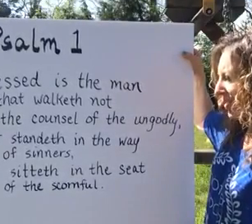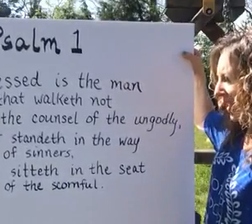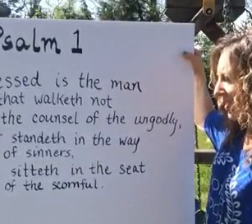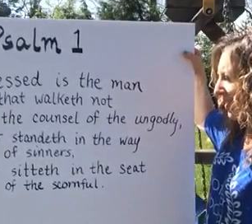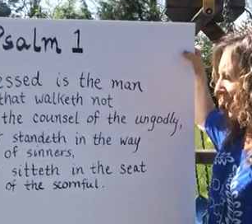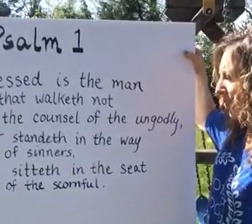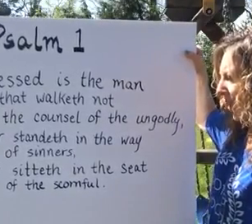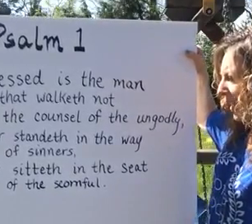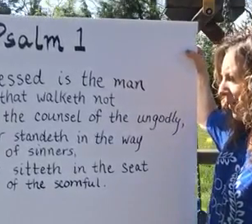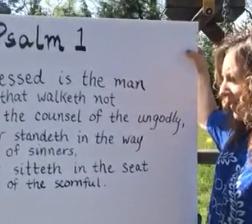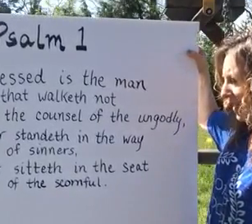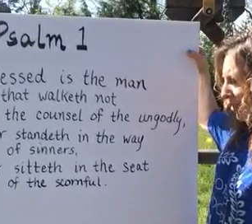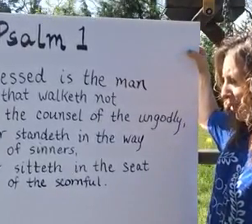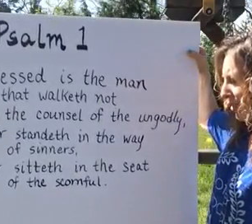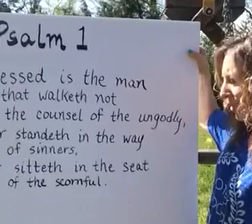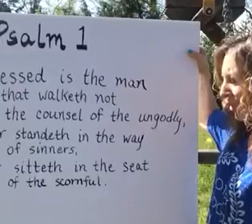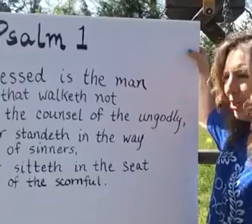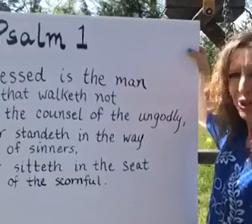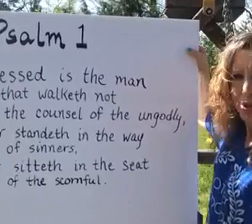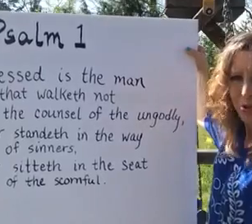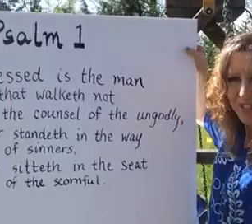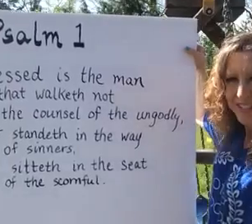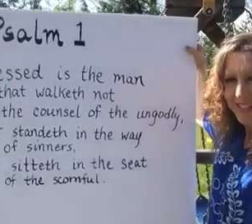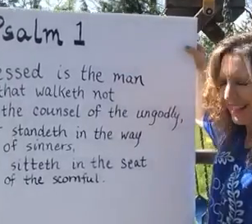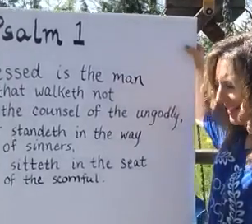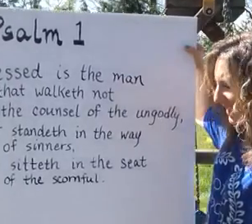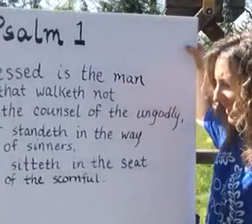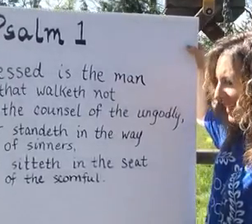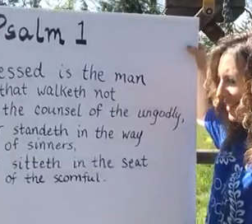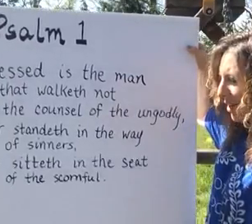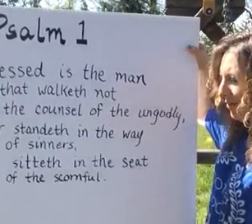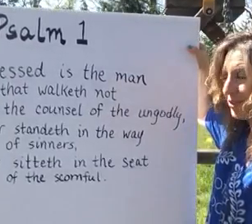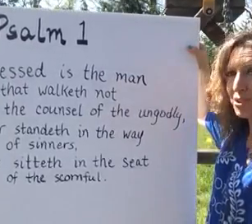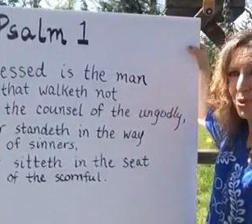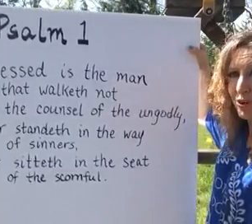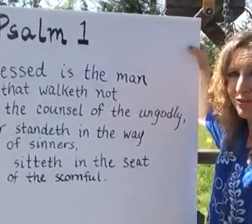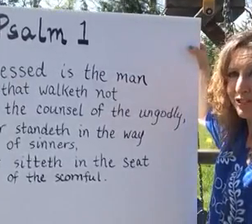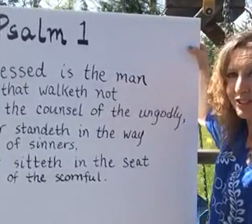standeth in the way of sinners, nor sitteth in the seat of the scornful.